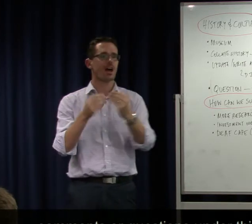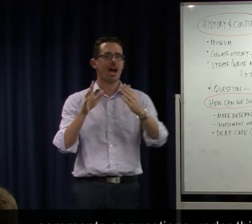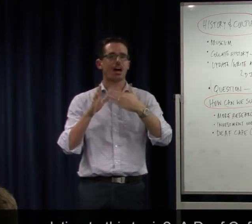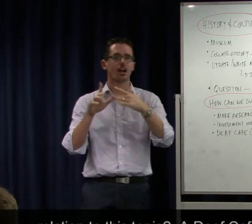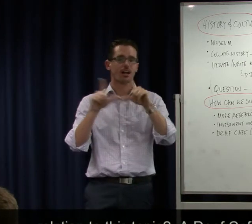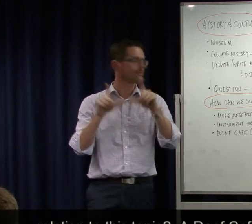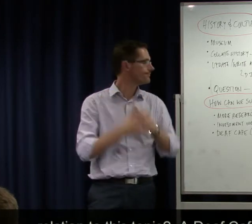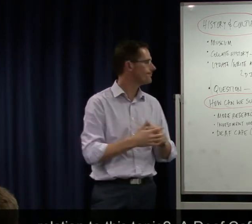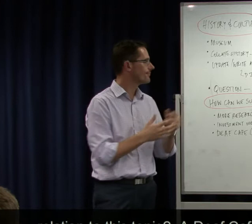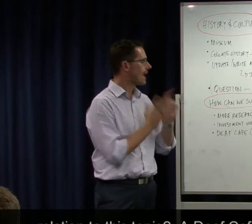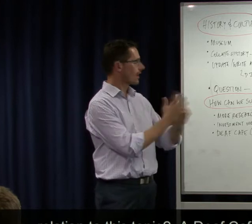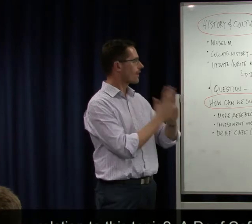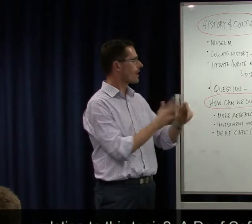An alcohol licence.